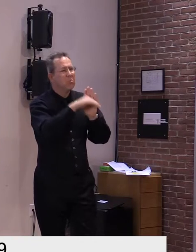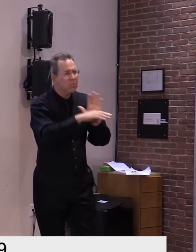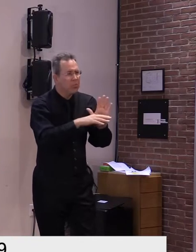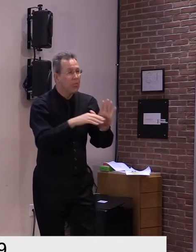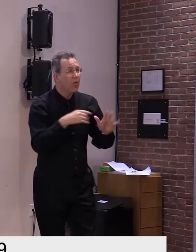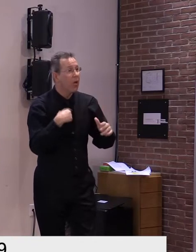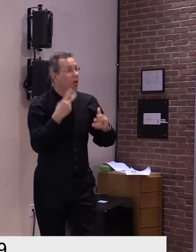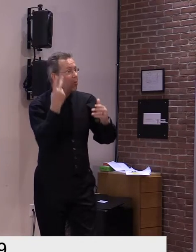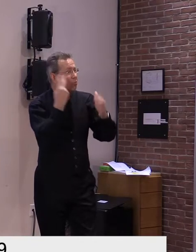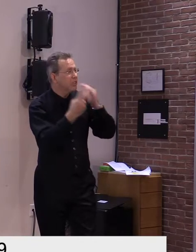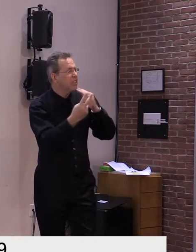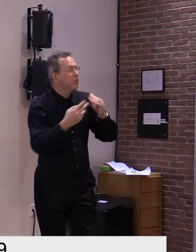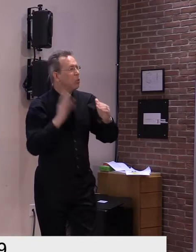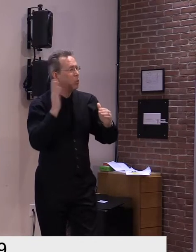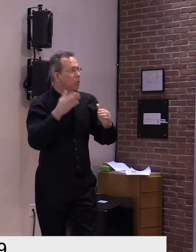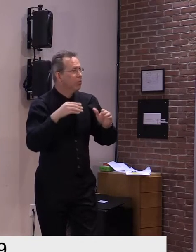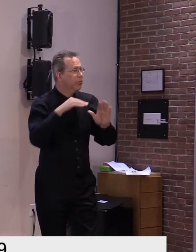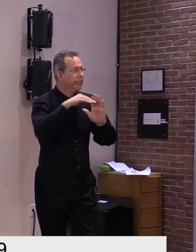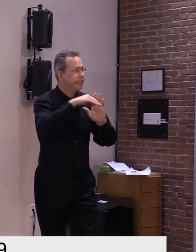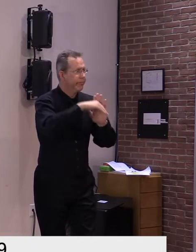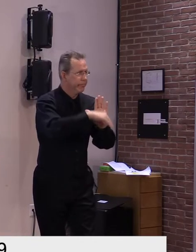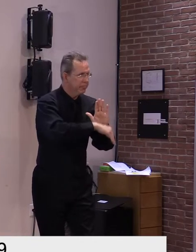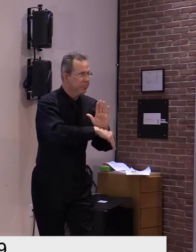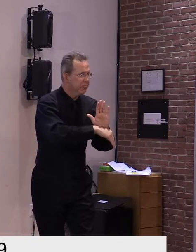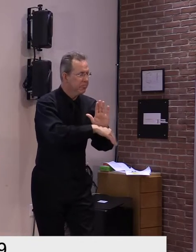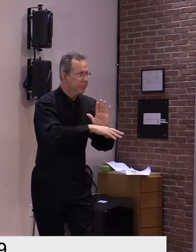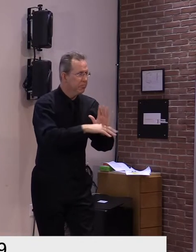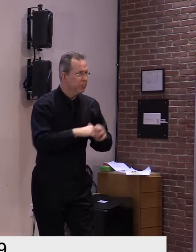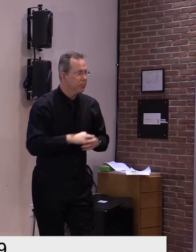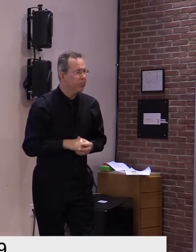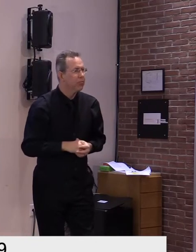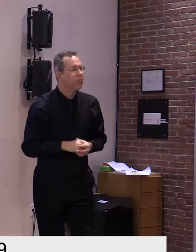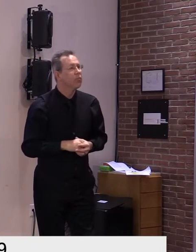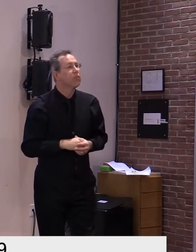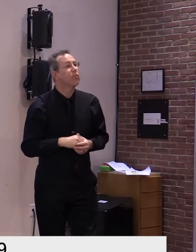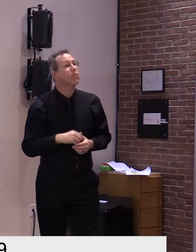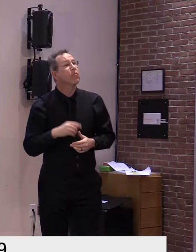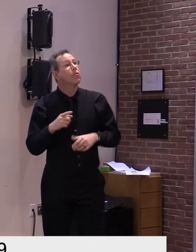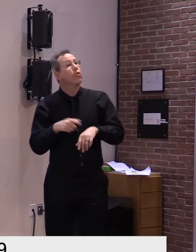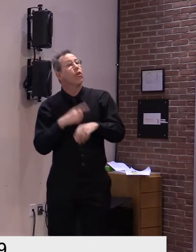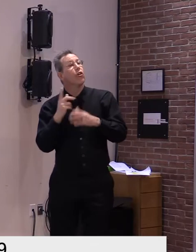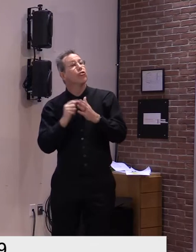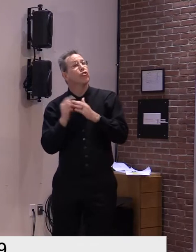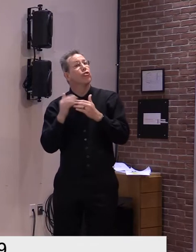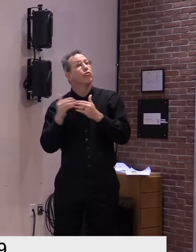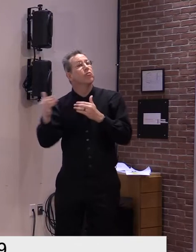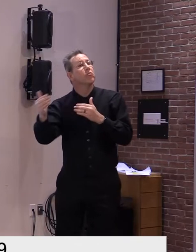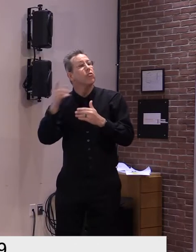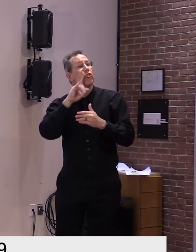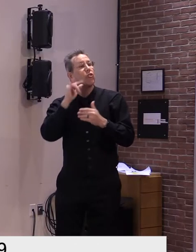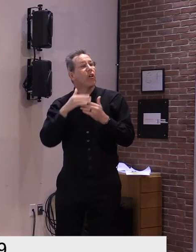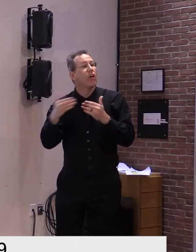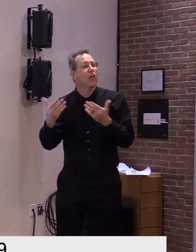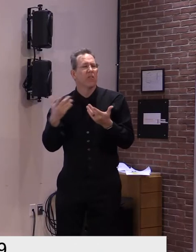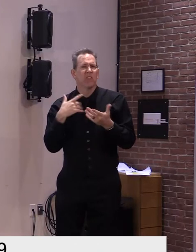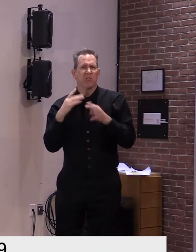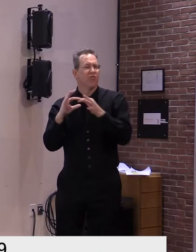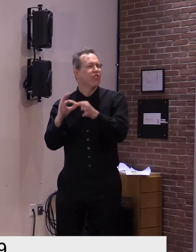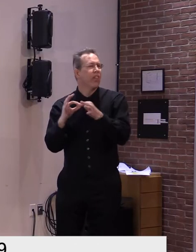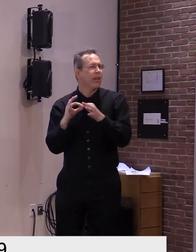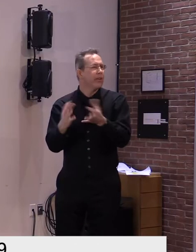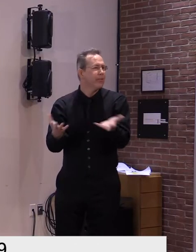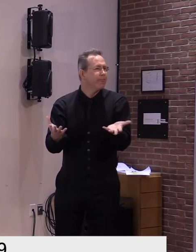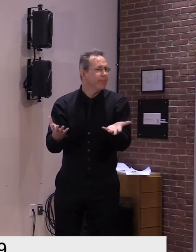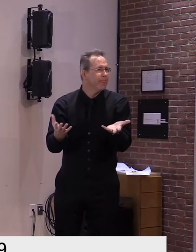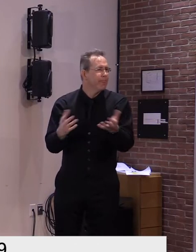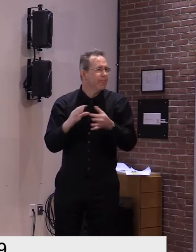over time. And this longer-term projection incorporates the increase in vaccination that we'll see over time and anticipates cases will